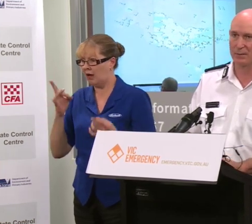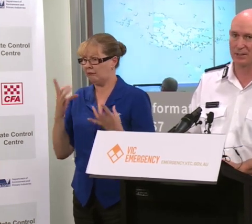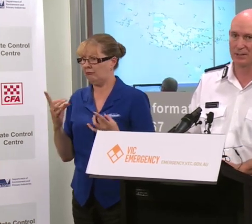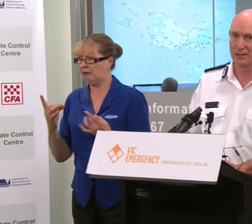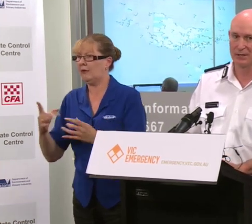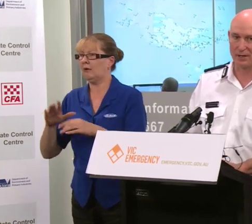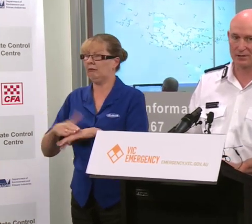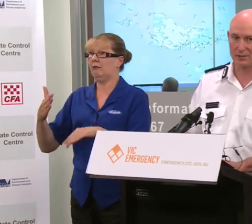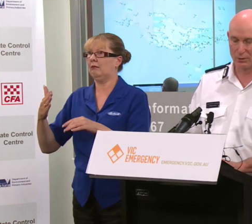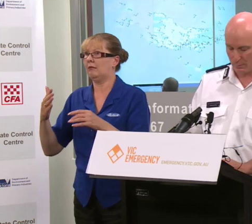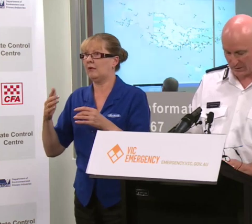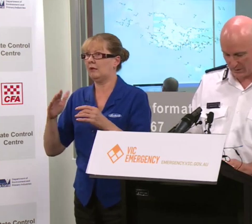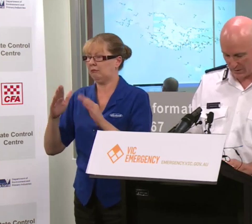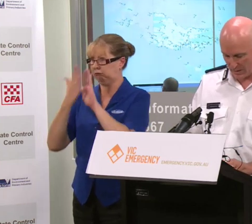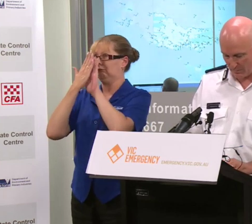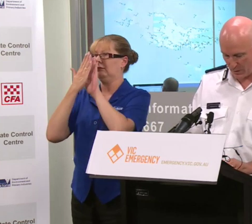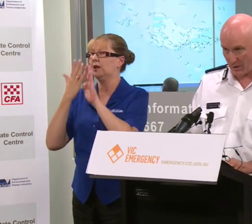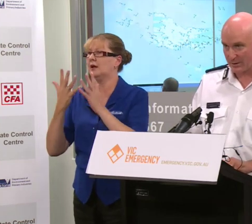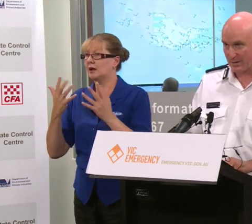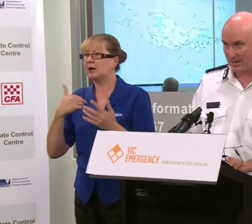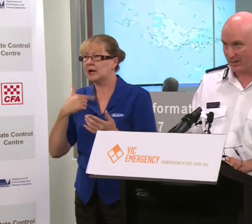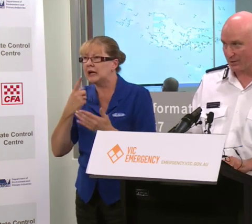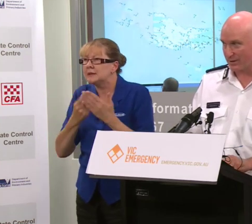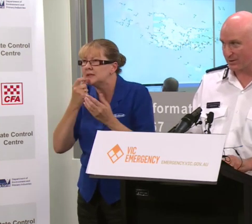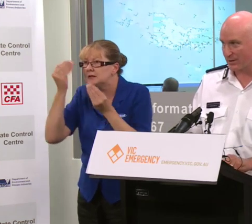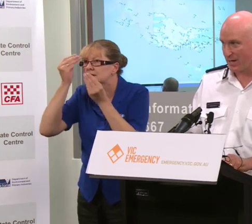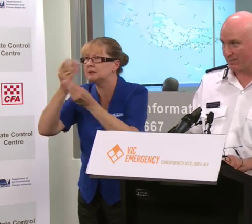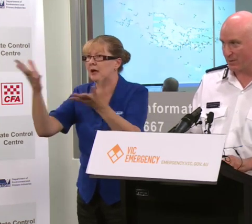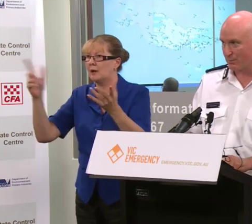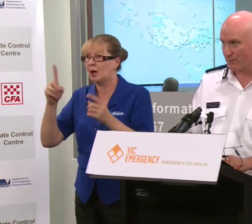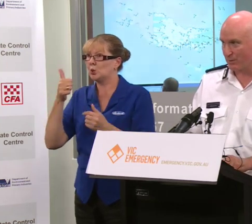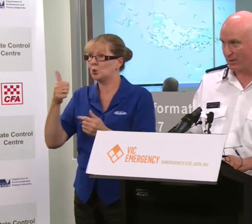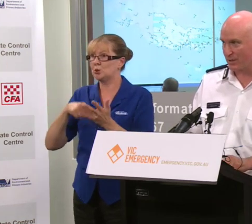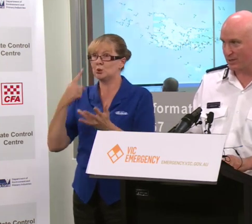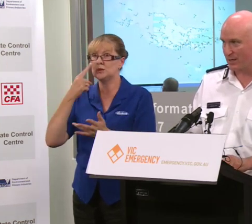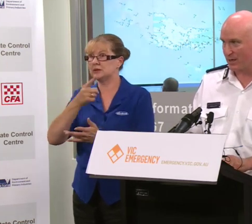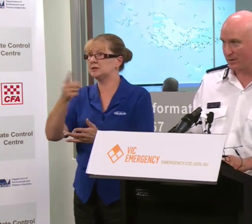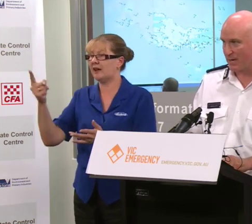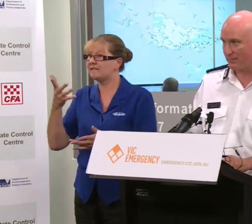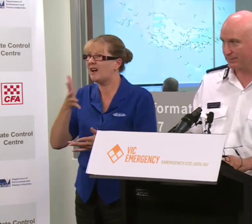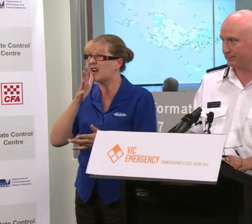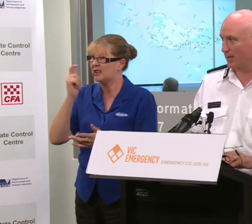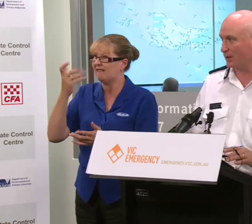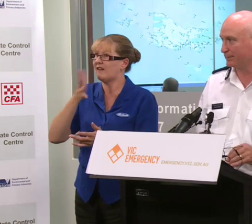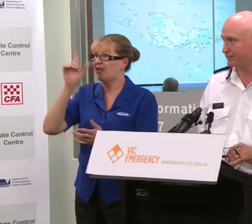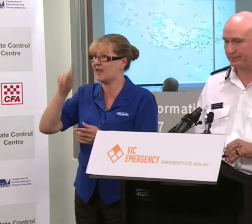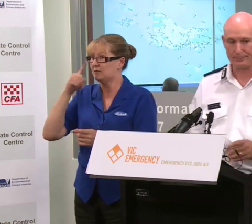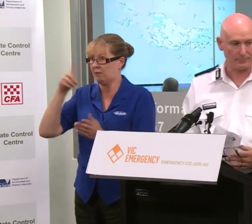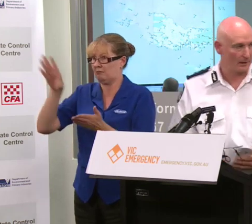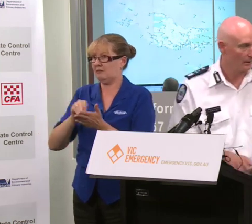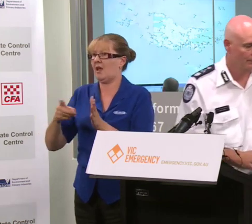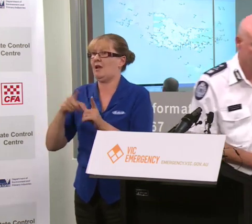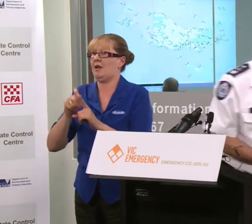last minute. So that's just a little message, but like I say, it's great to see 500,000 people have actually downloaded the app. Thank you.